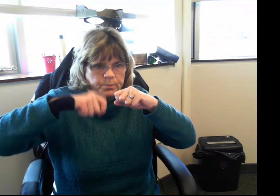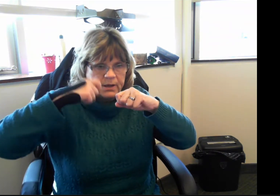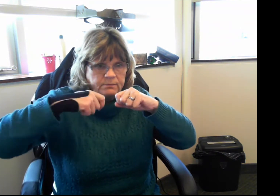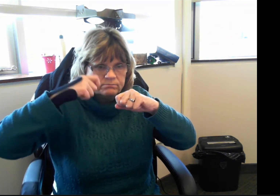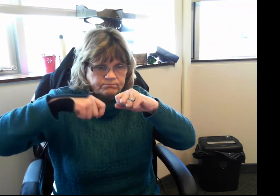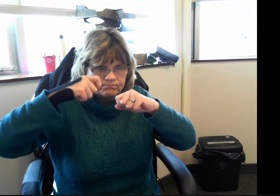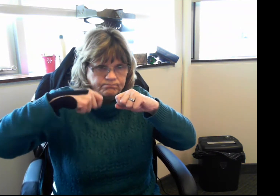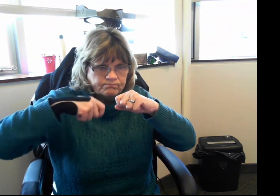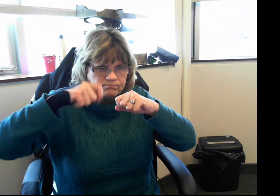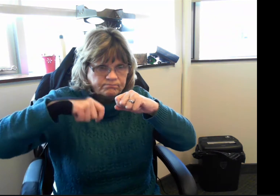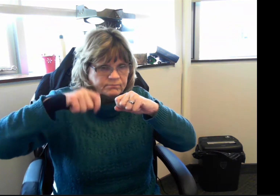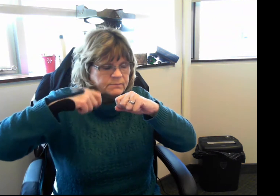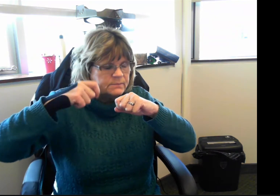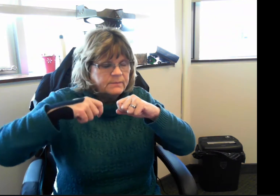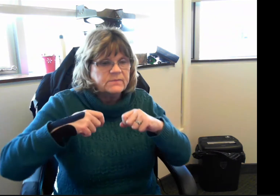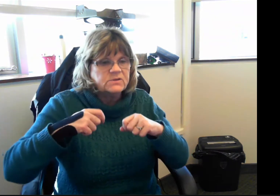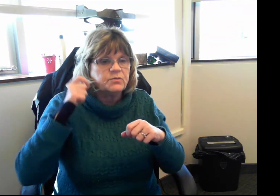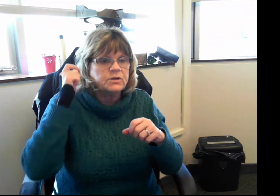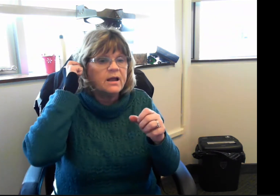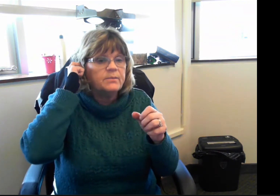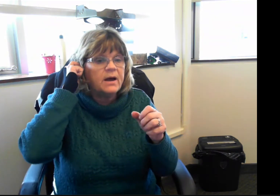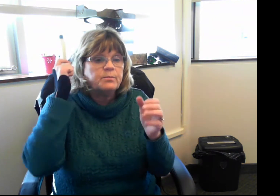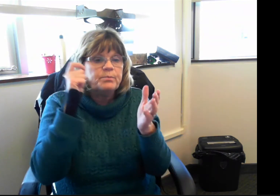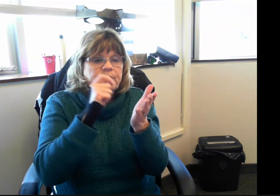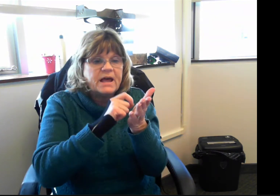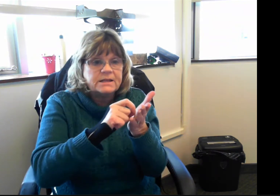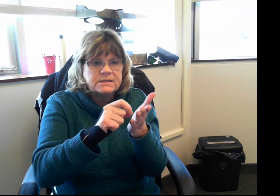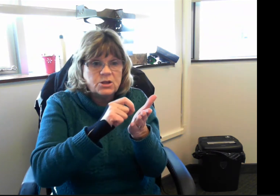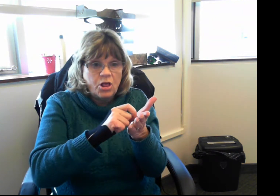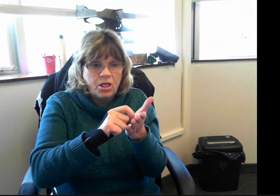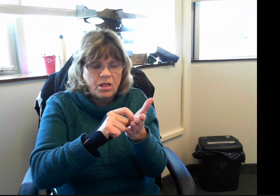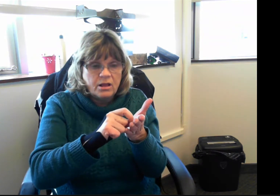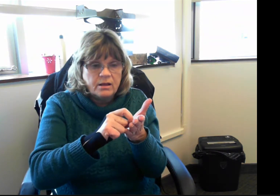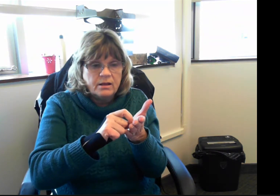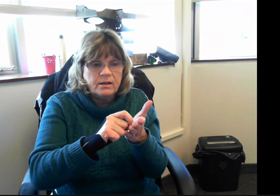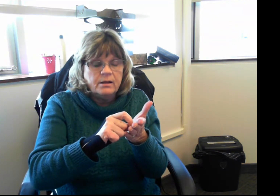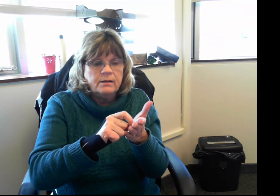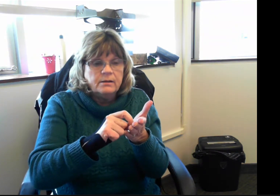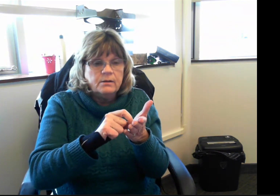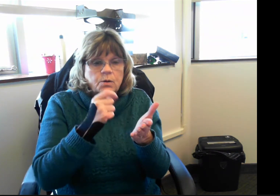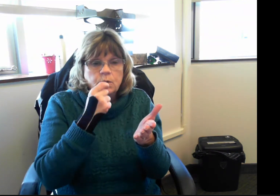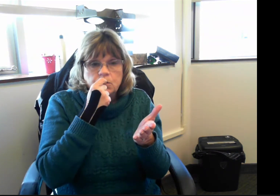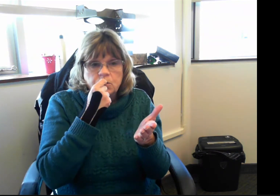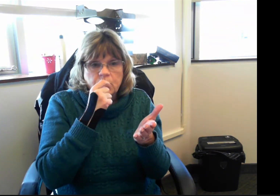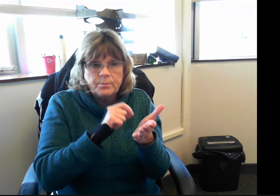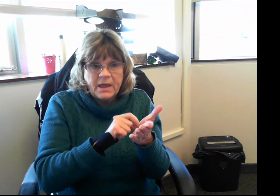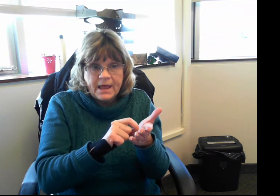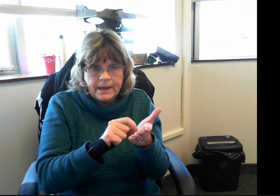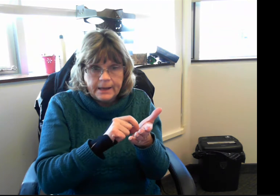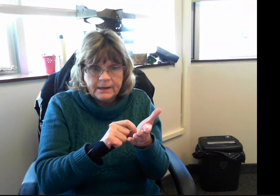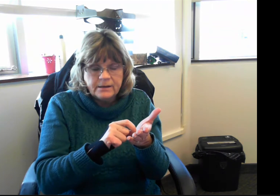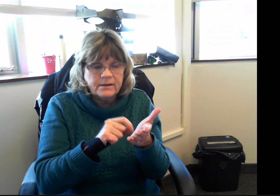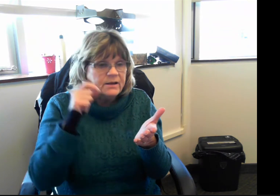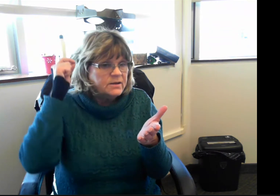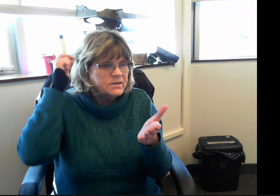Sharpen. So if we're talking about a pencil or a pen.